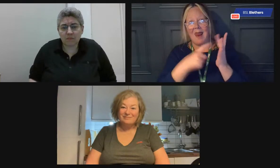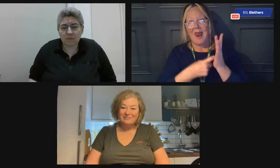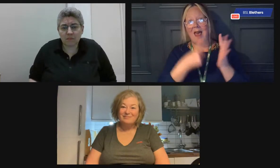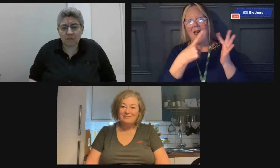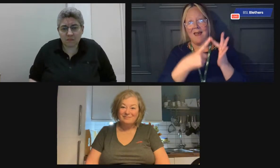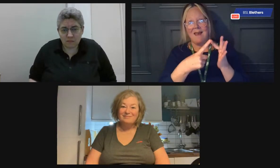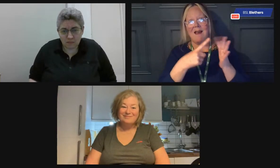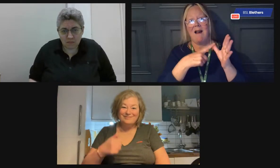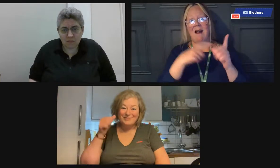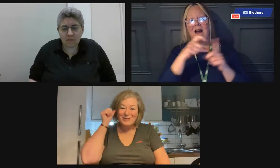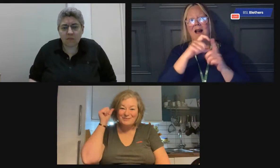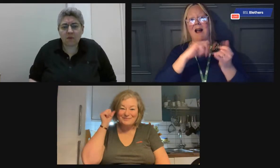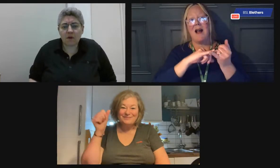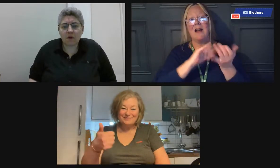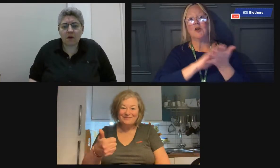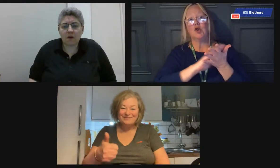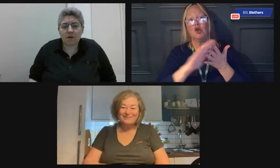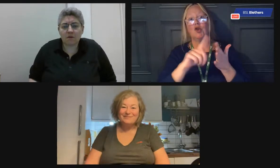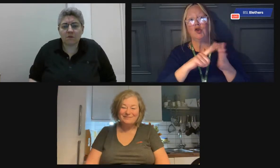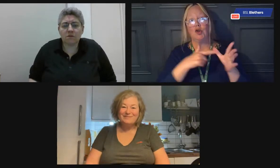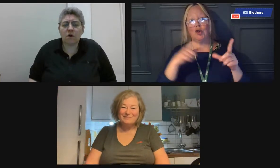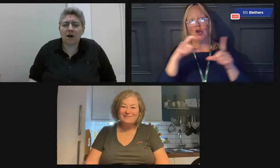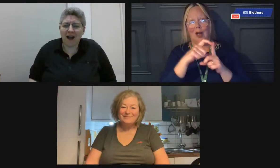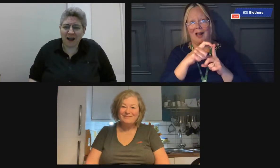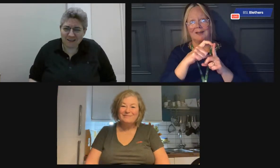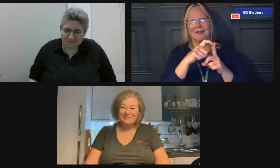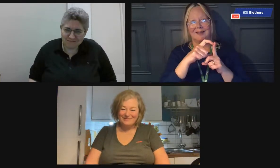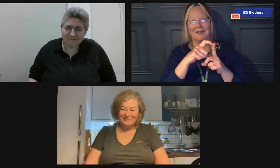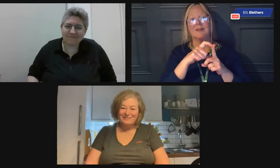the moment now. And we've got Claire